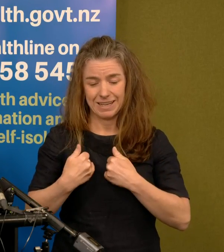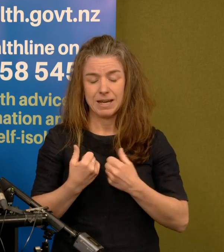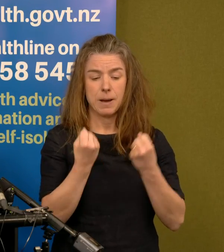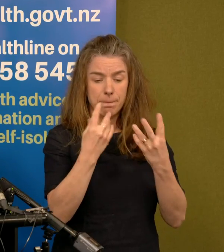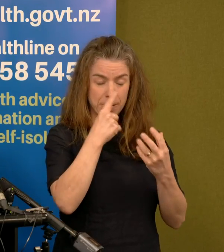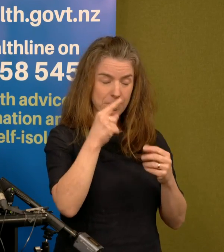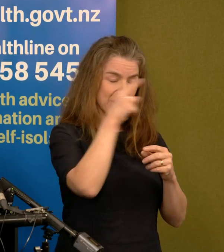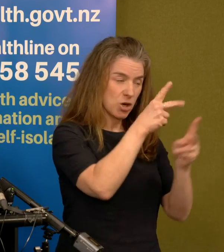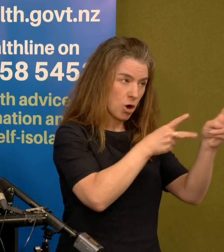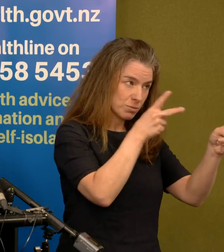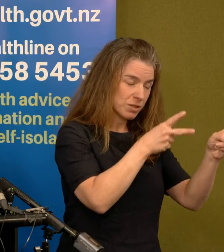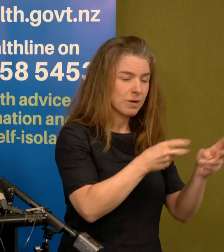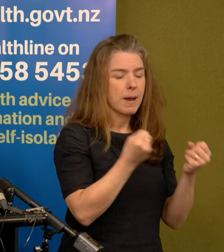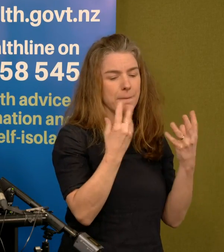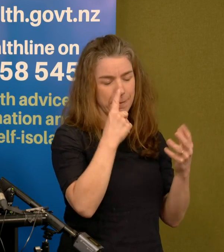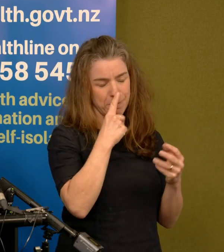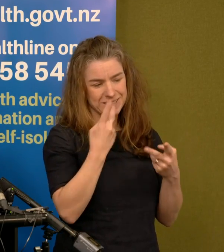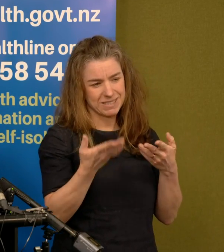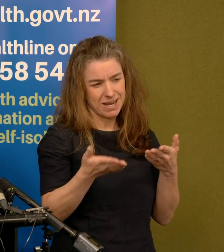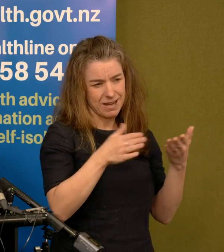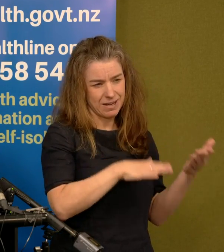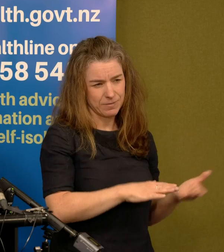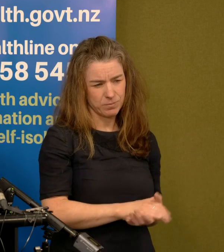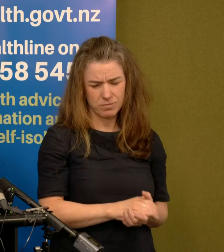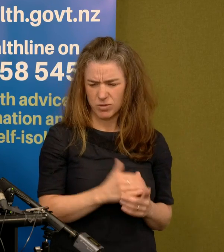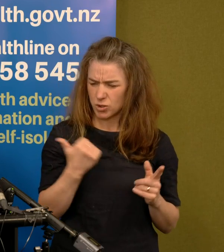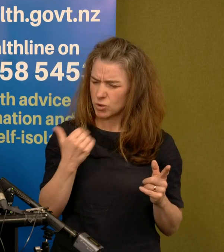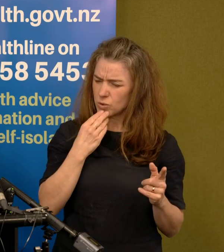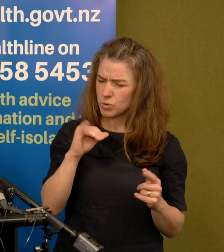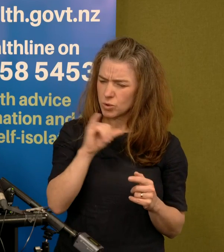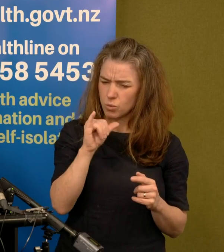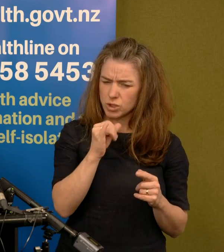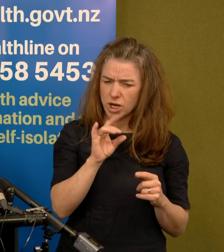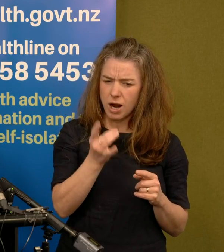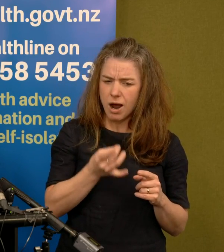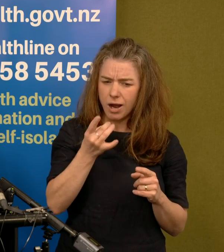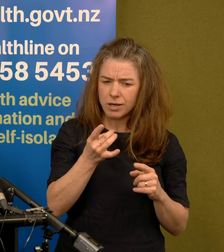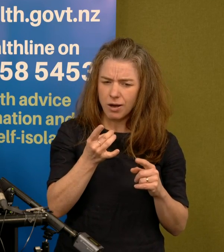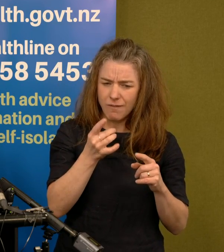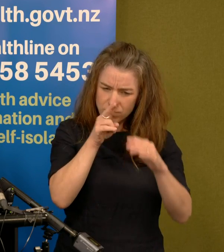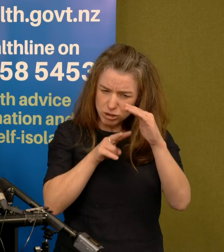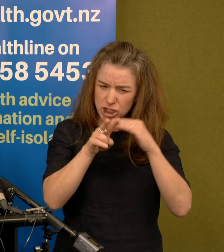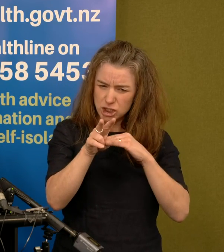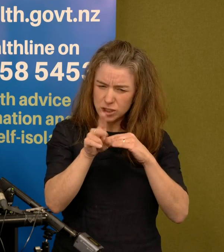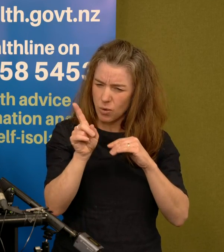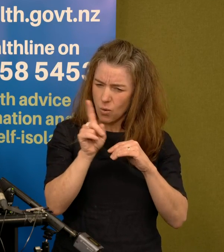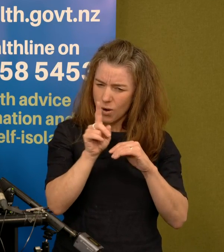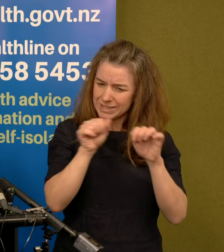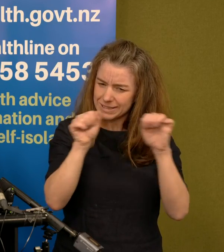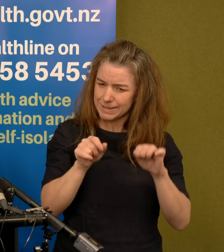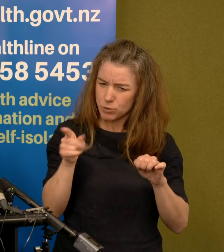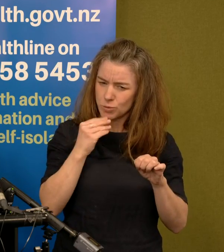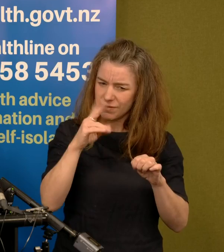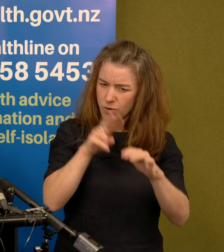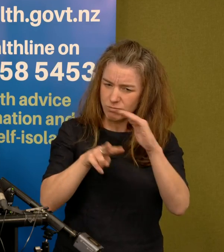deaths. So what modelling are you using, and shouldn't you be making that public so that we know what to prepare for? You guys can see what's going